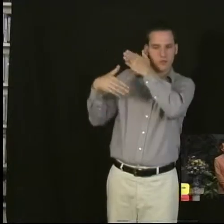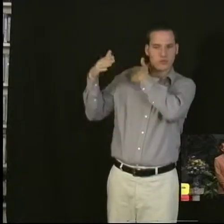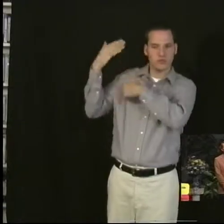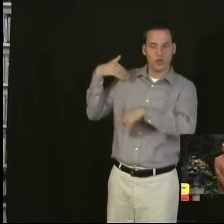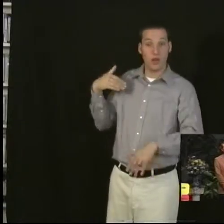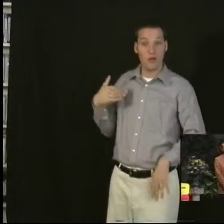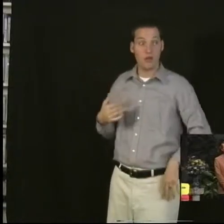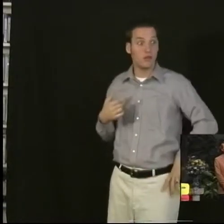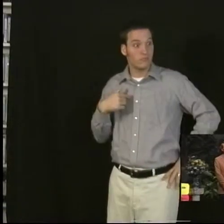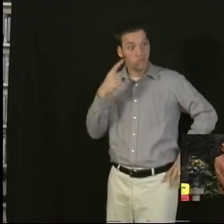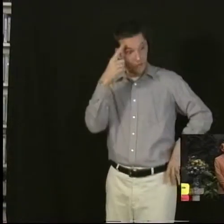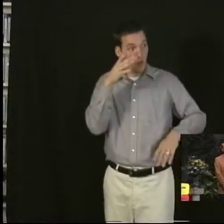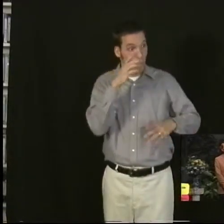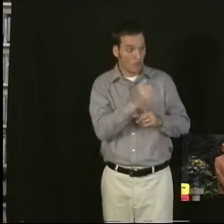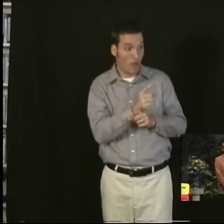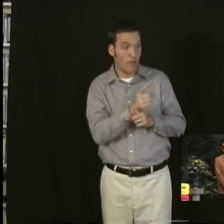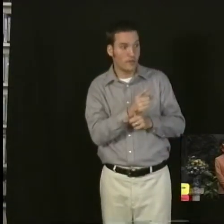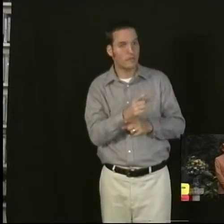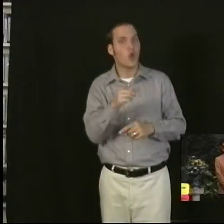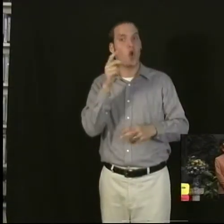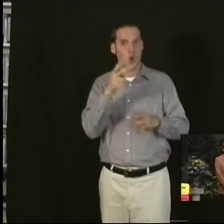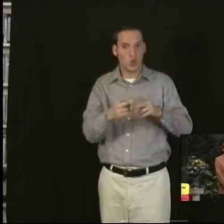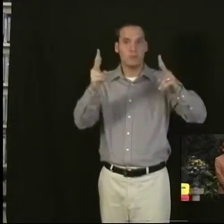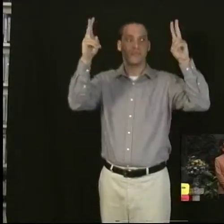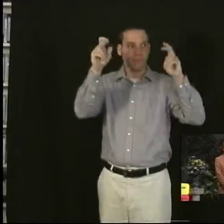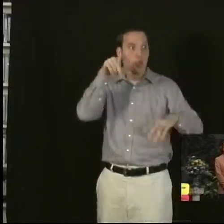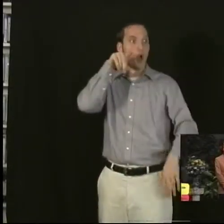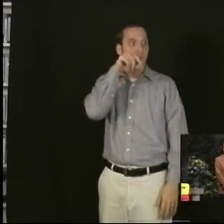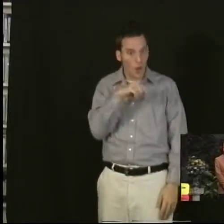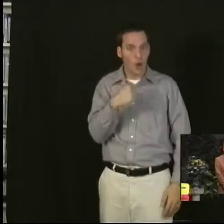"I bet you're right, Charlie. It was a bird."